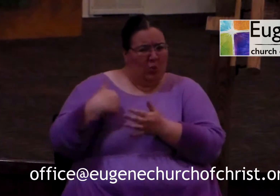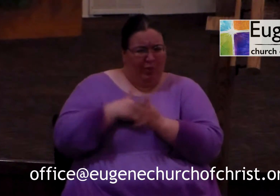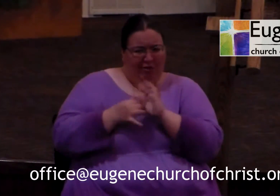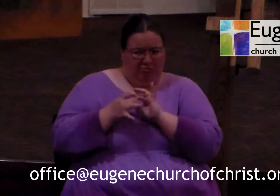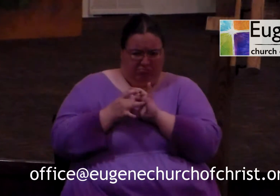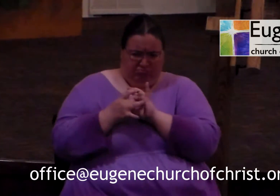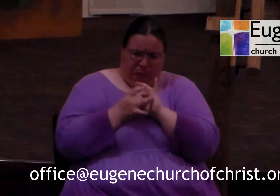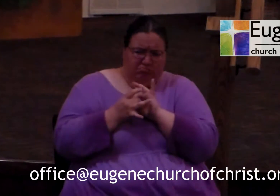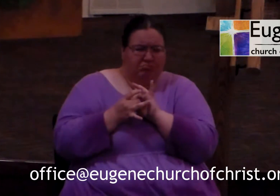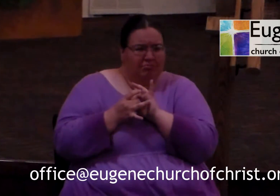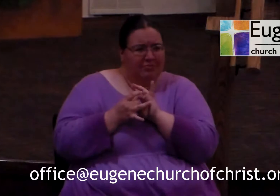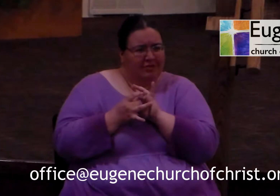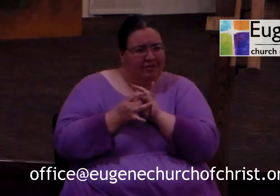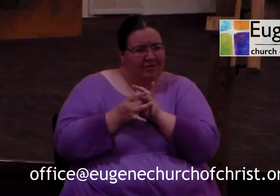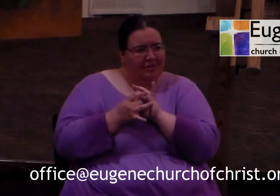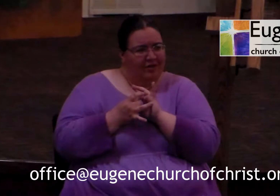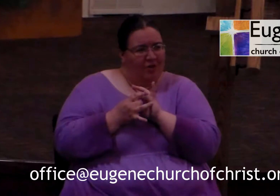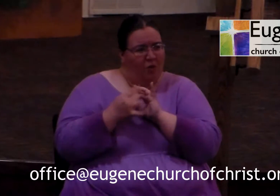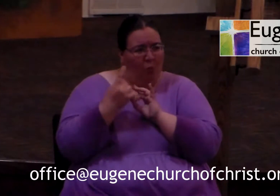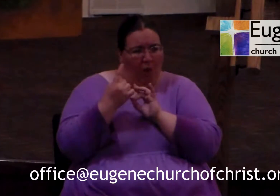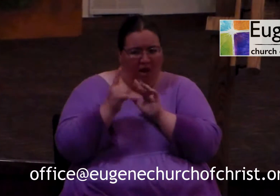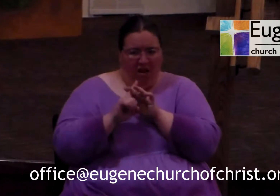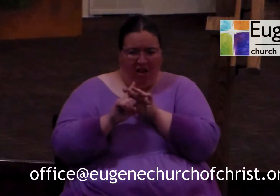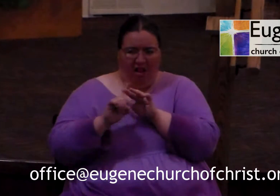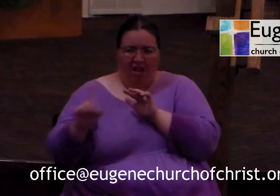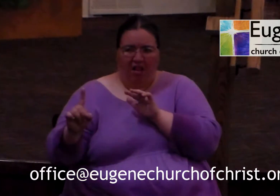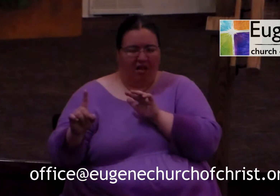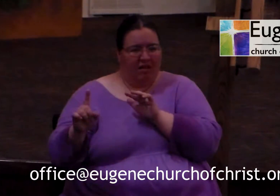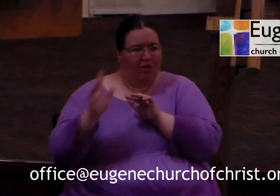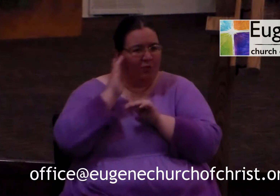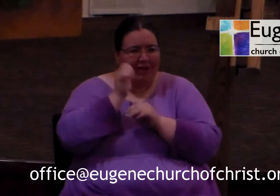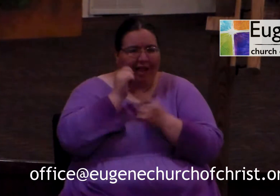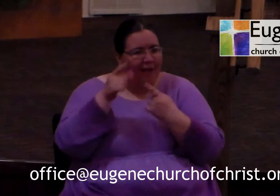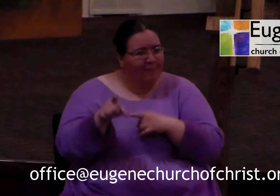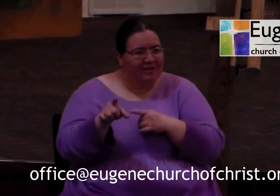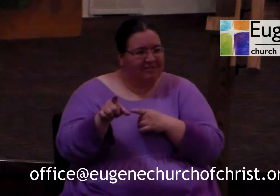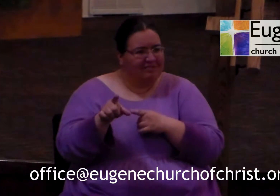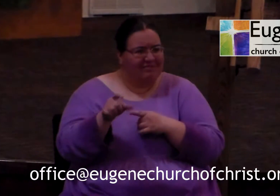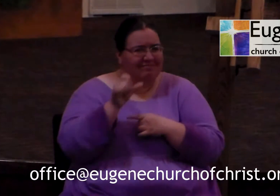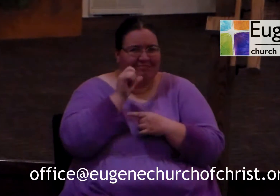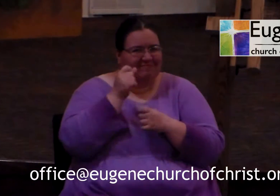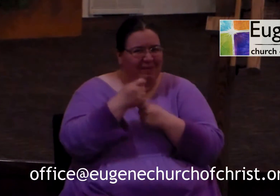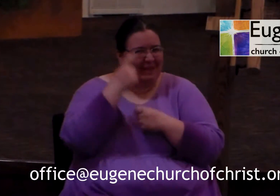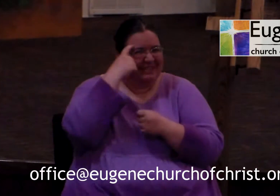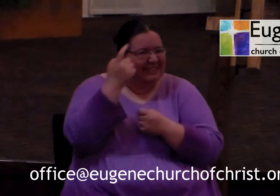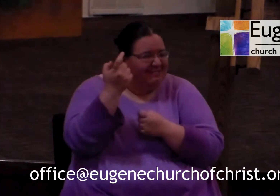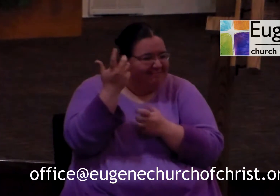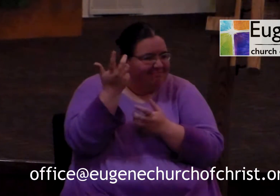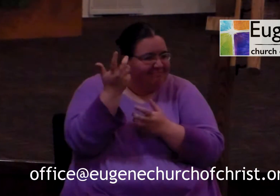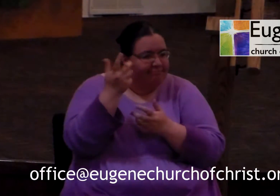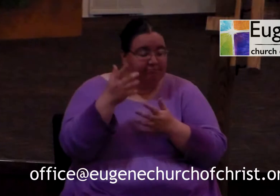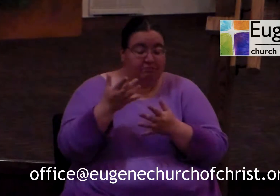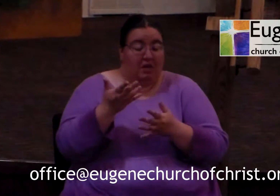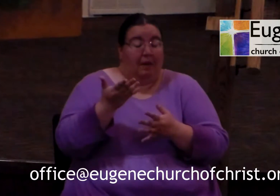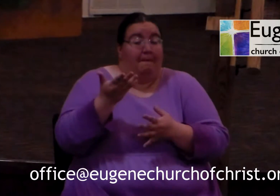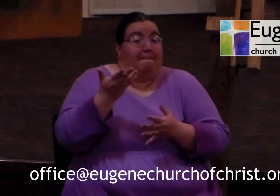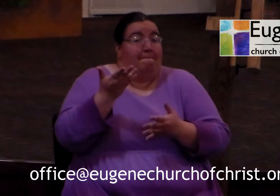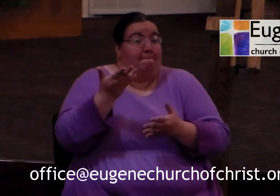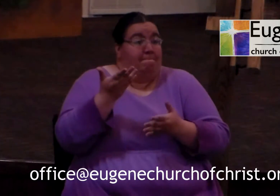kind of thing. It doesn't make sense. You might think as you look around, oh, I know